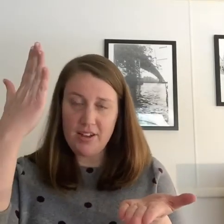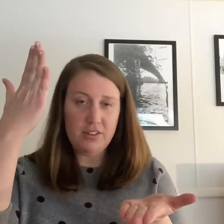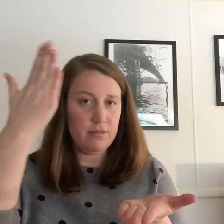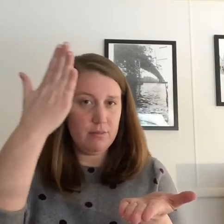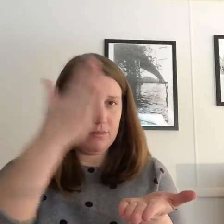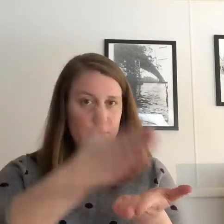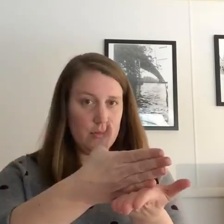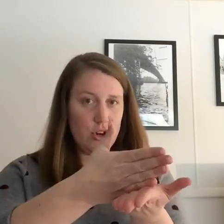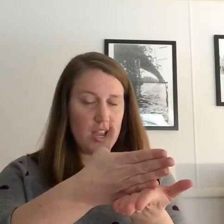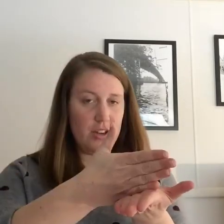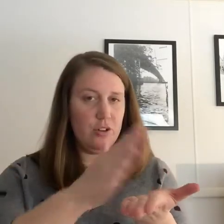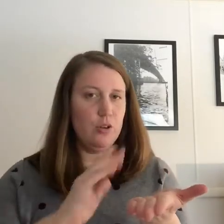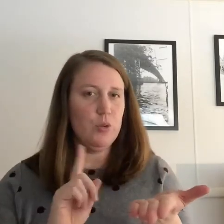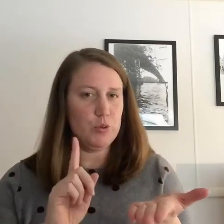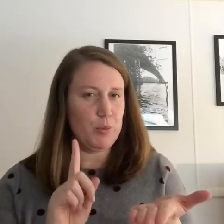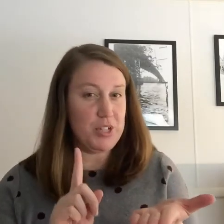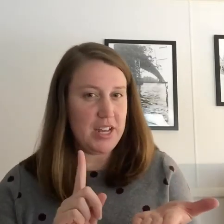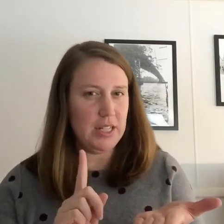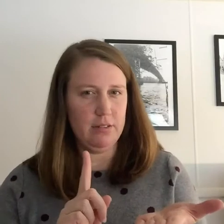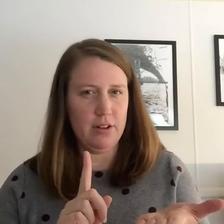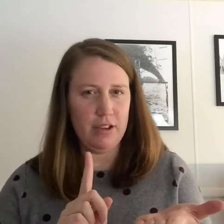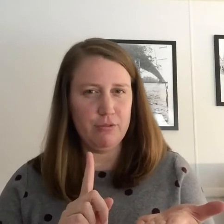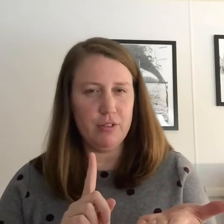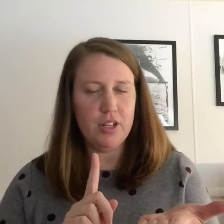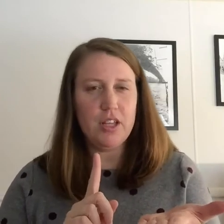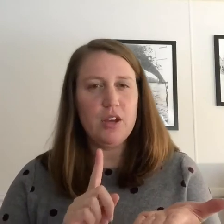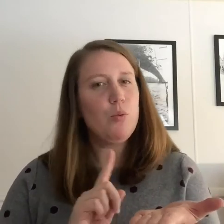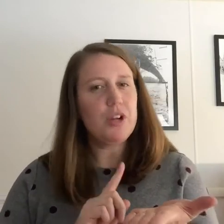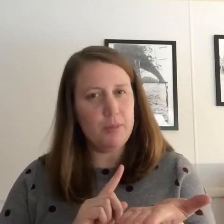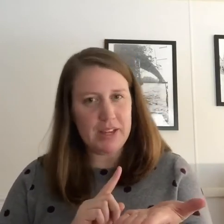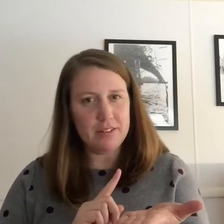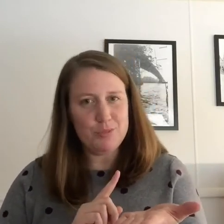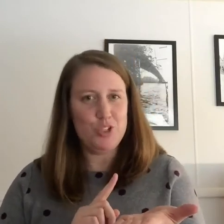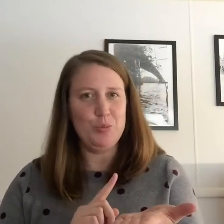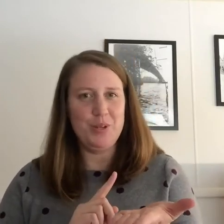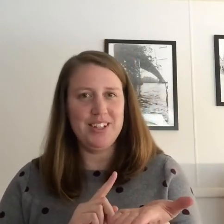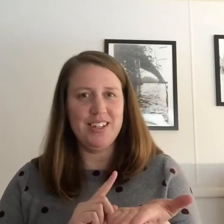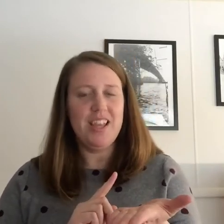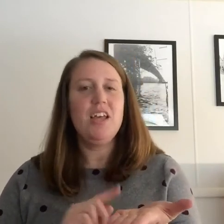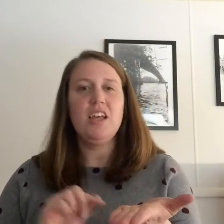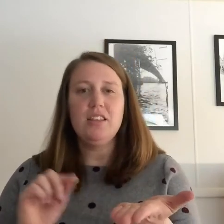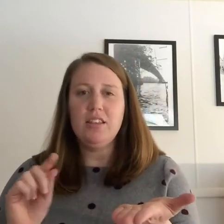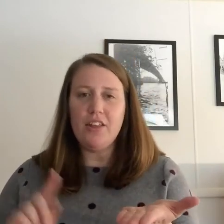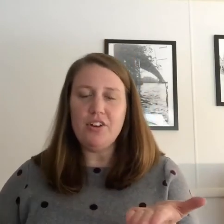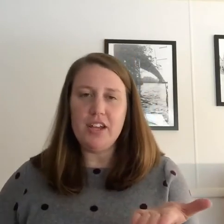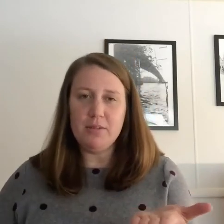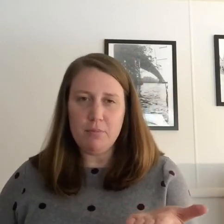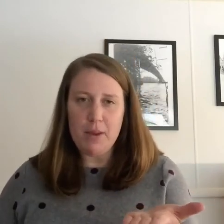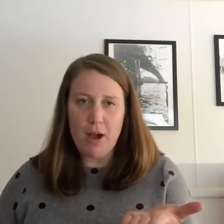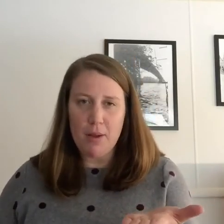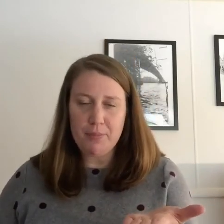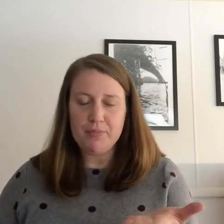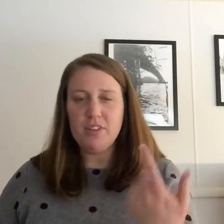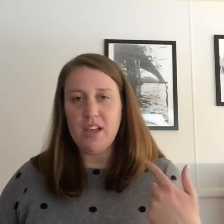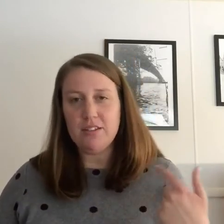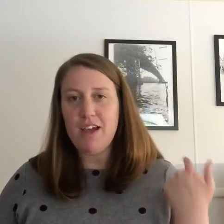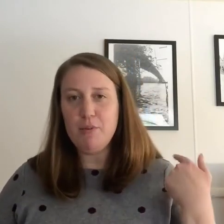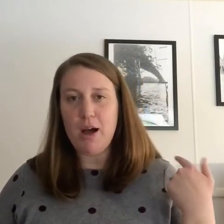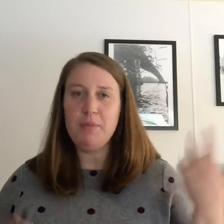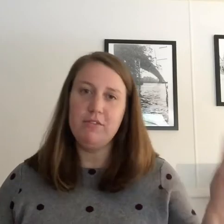your hand, which we're pretending is a knife. We're going to make some soup. The other night, my mom, yes, I have a mom, even